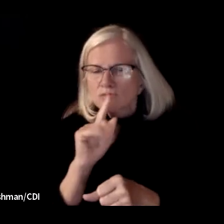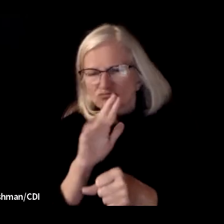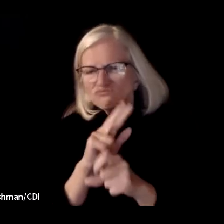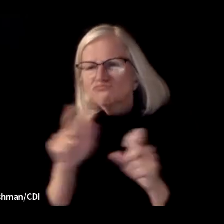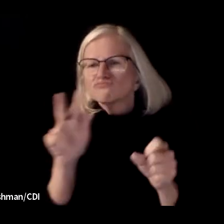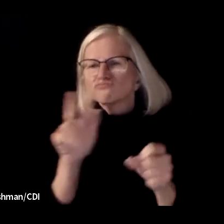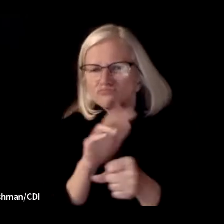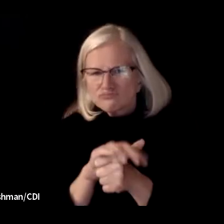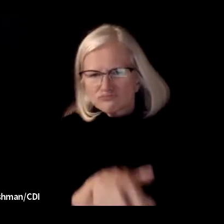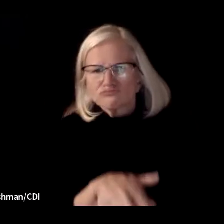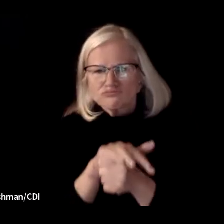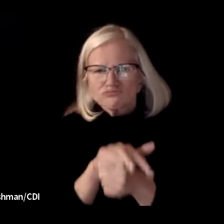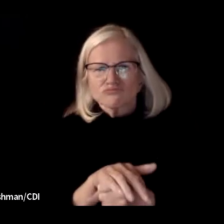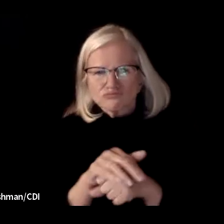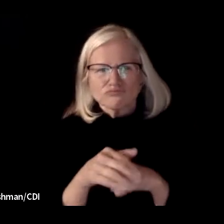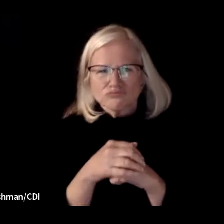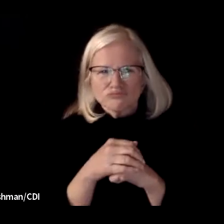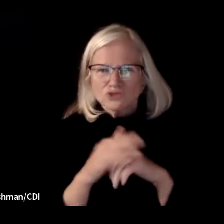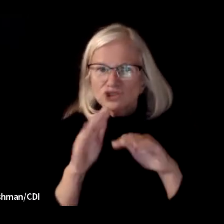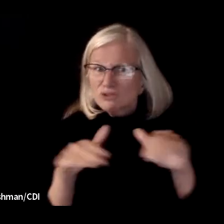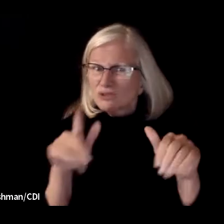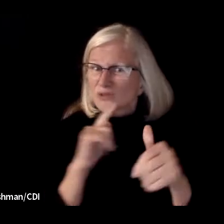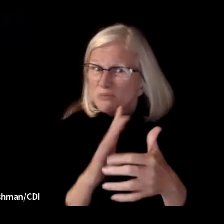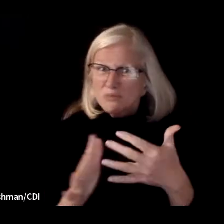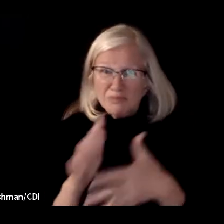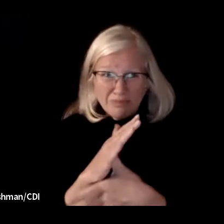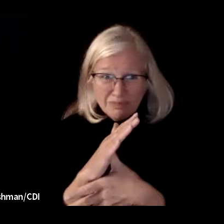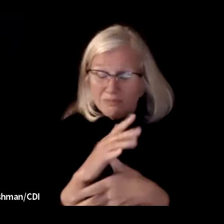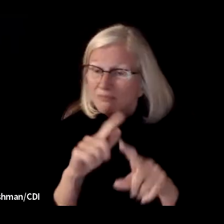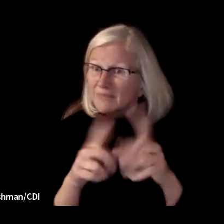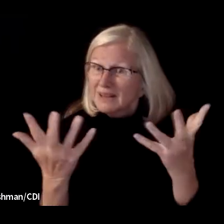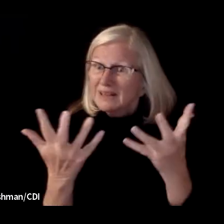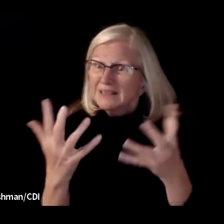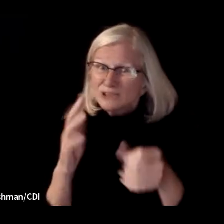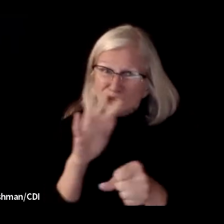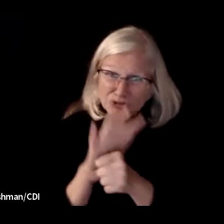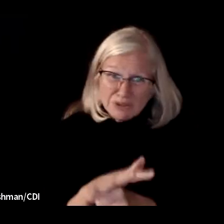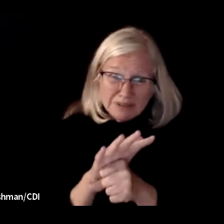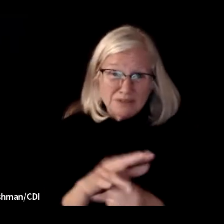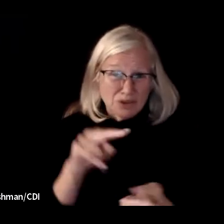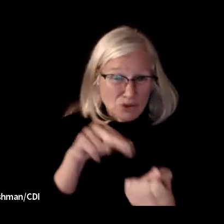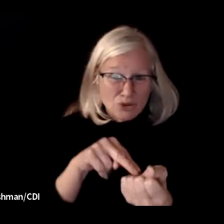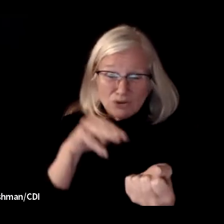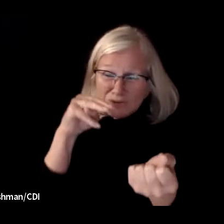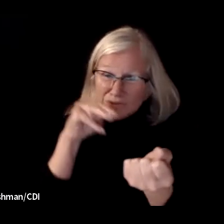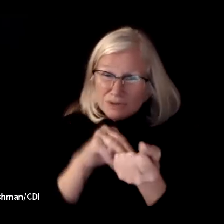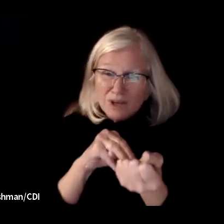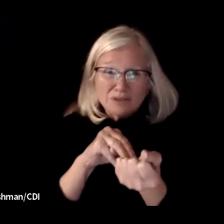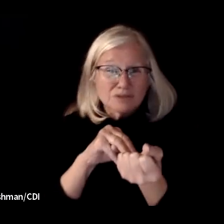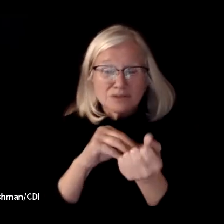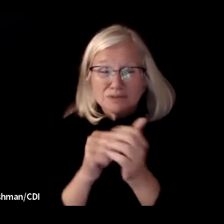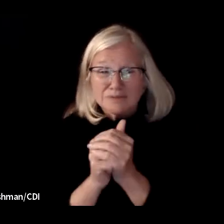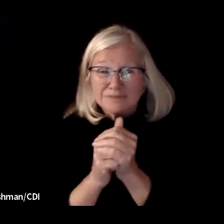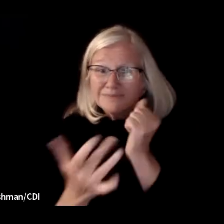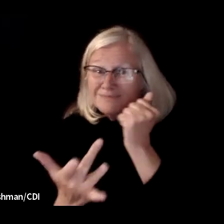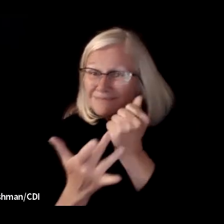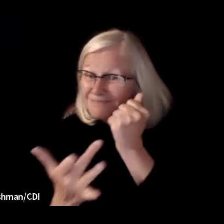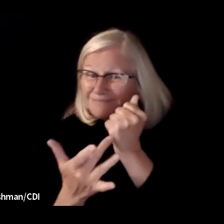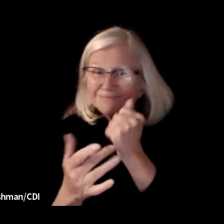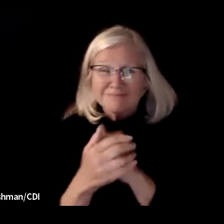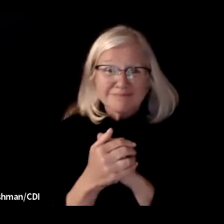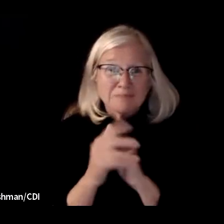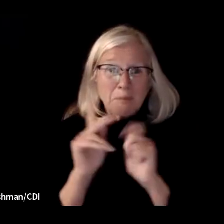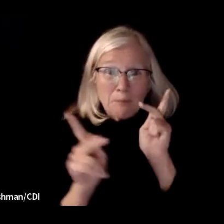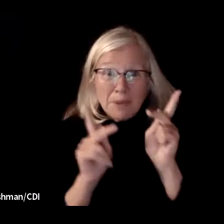Whether it's the people on the front line of care, our nurses, doctors, various technical staff, and others, or all those other people who are needed to